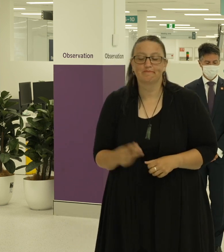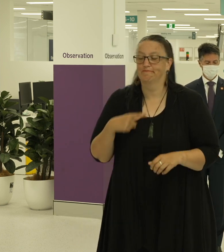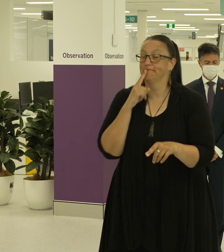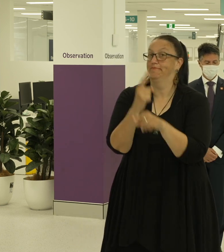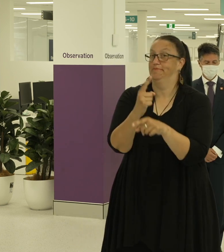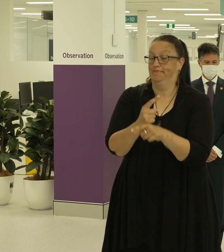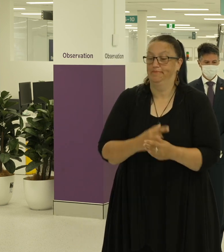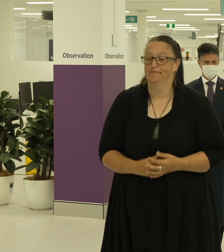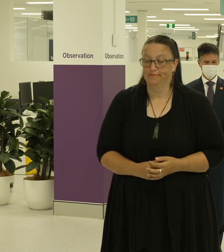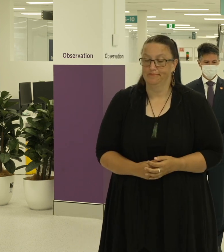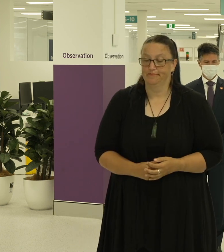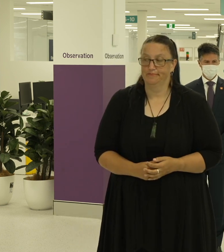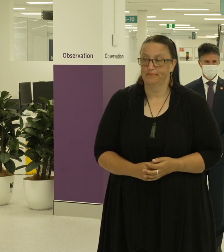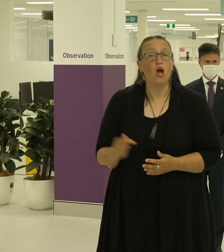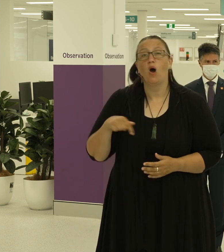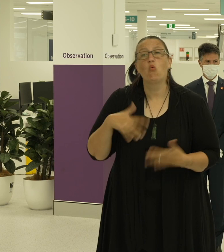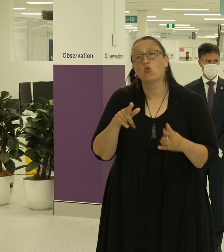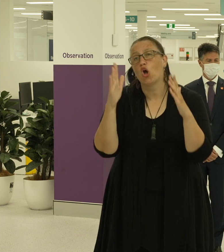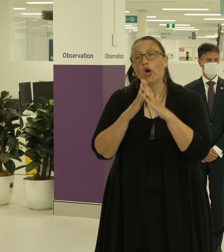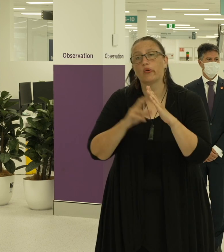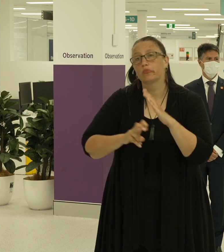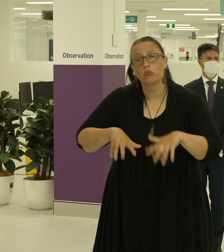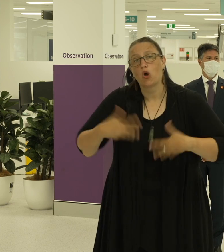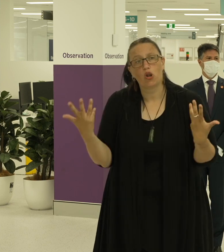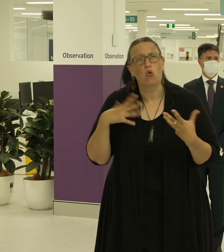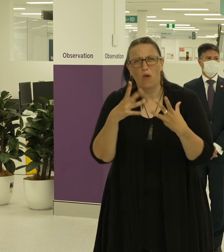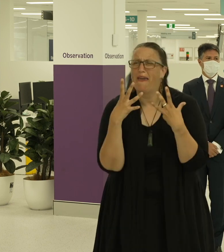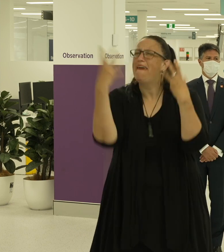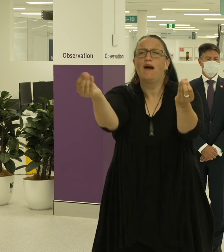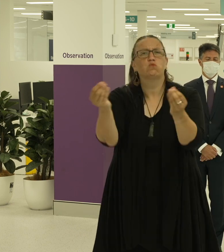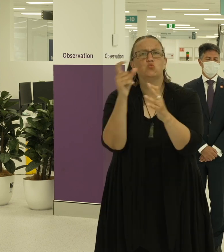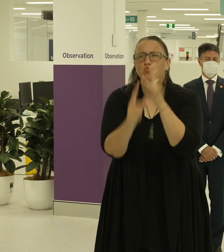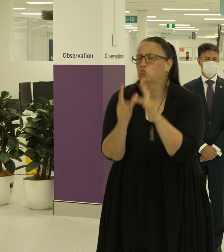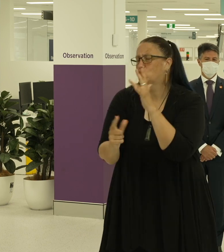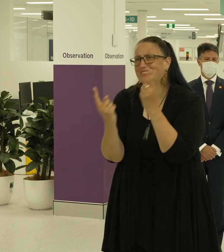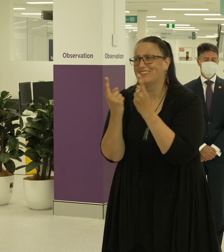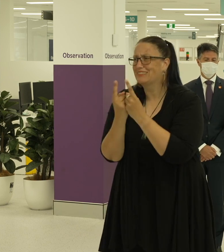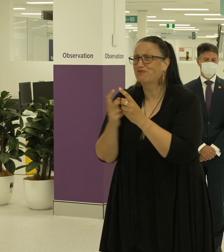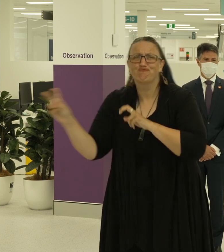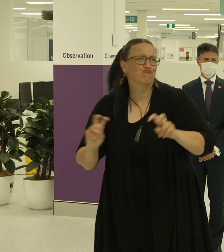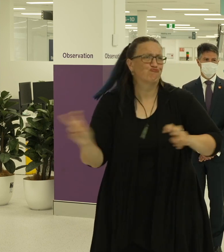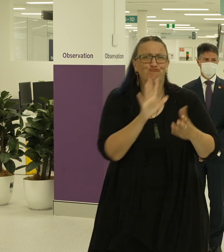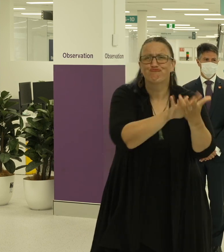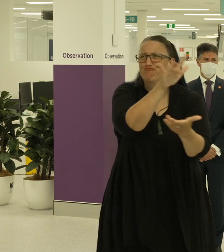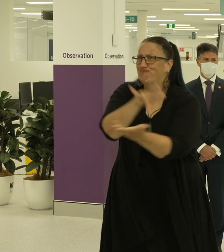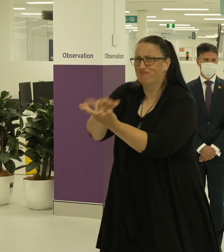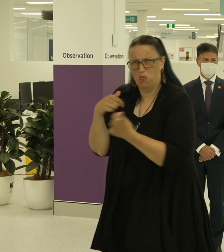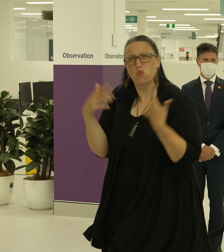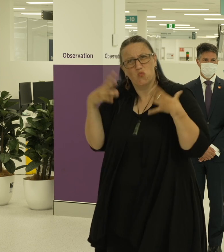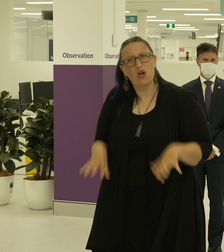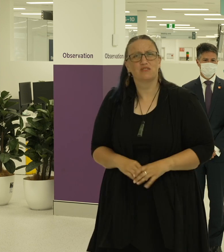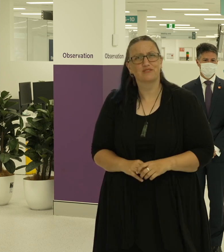point. I want people to go out and about. Let's get out there. We've done an amazing job in this state. These vouchers